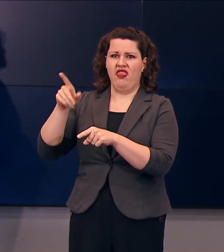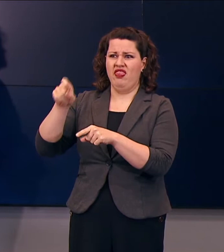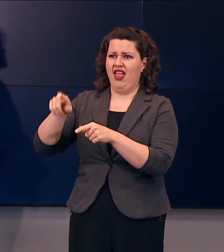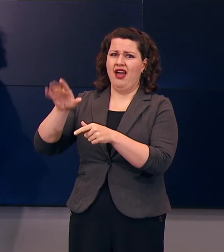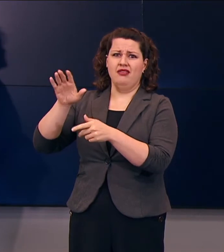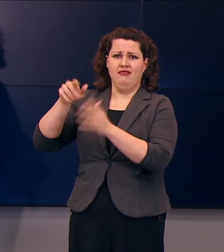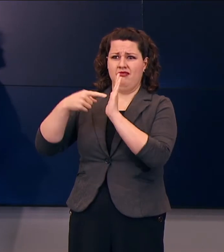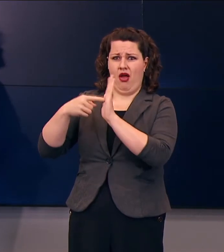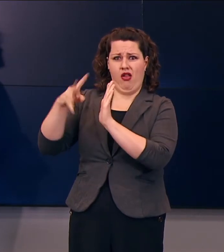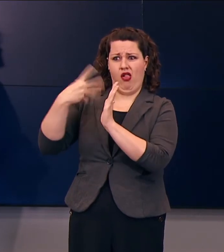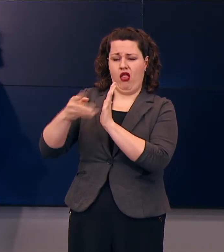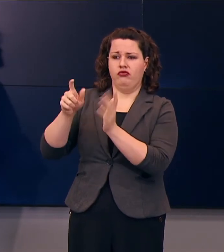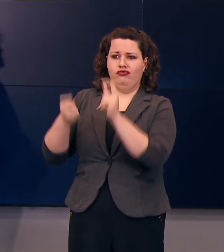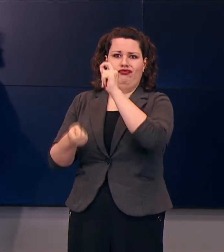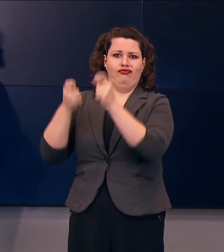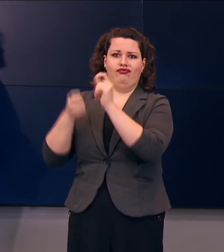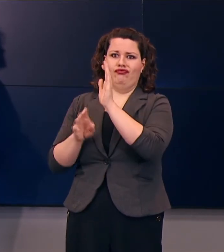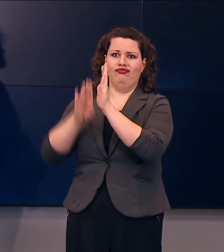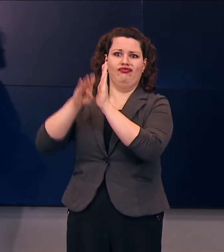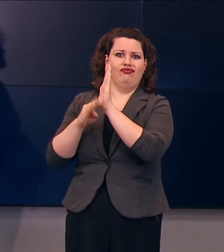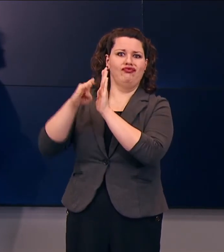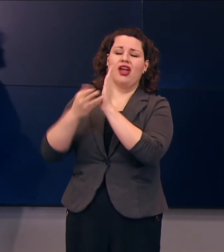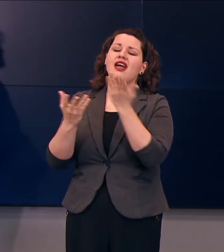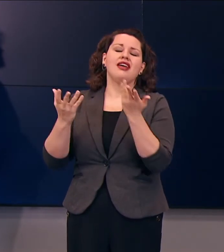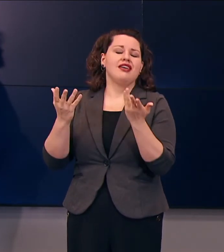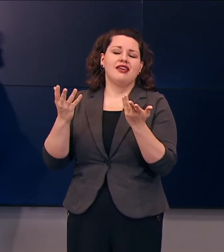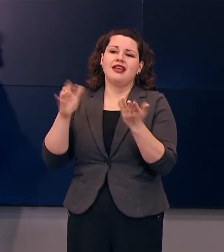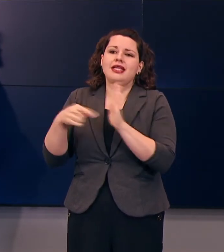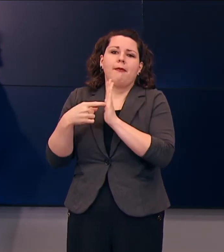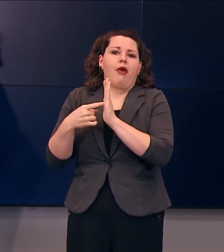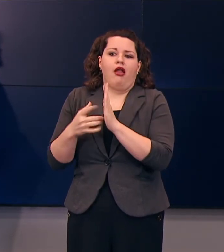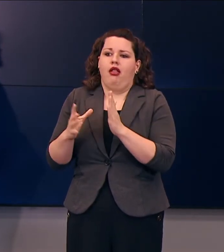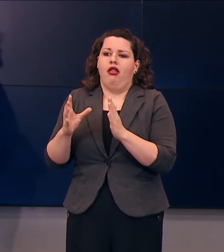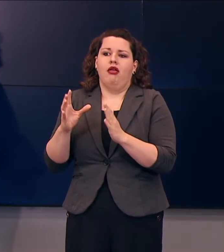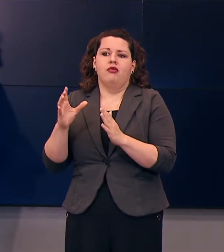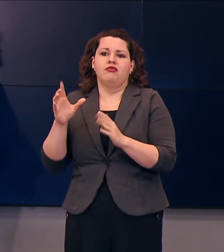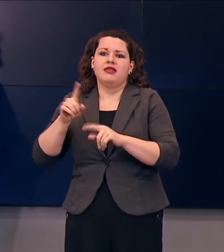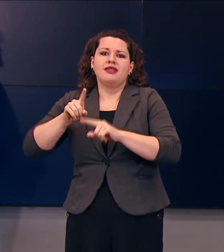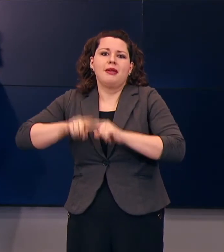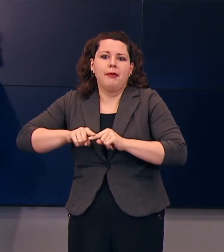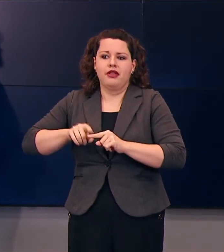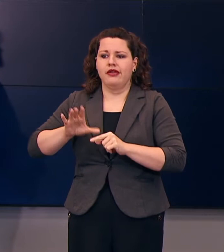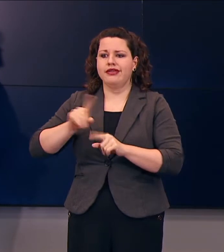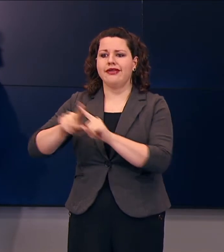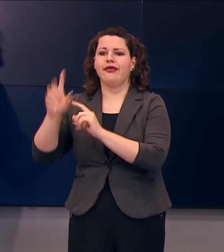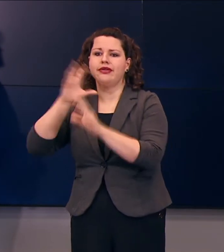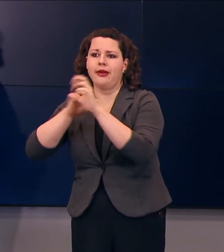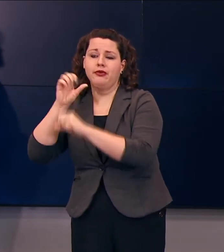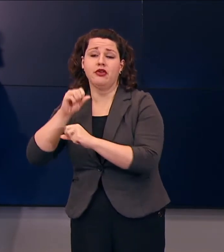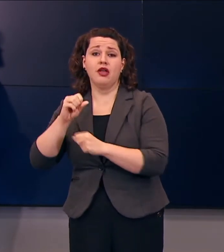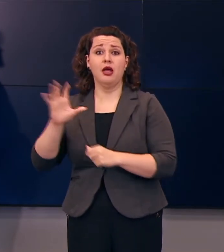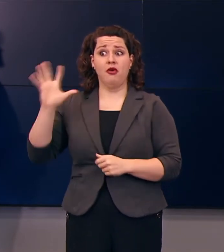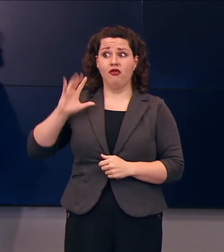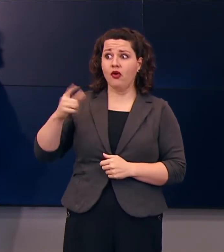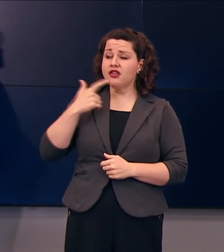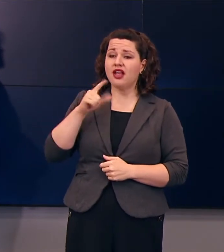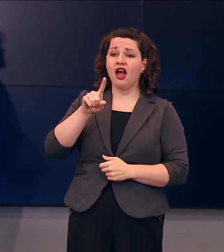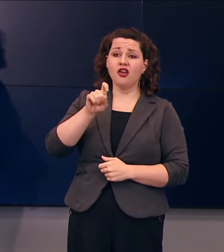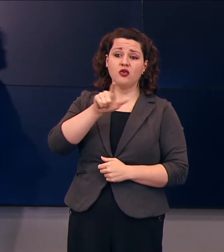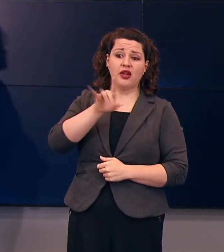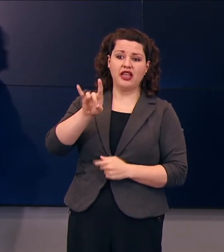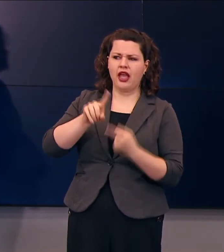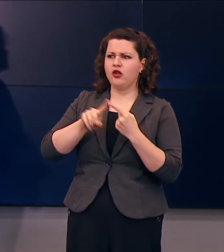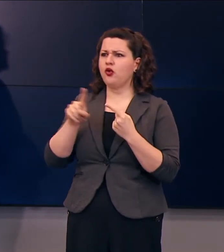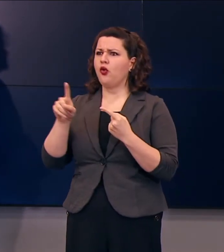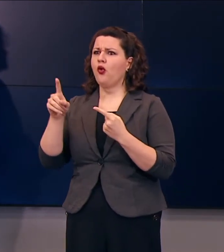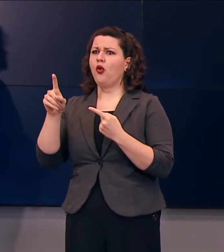within that model. So it is just a model based on various assumptions. I mean, we went from 128 potential deaths to 1,500